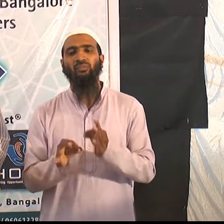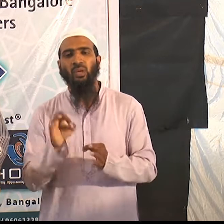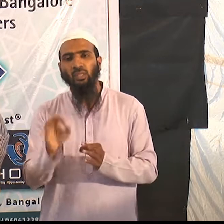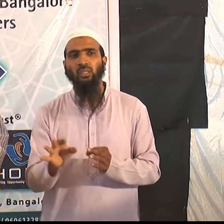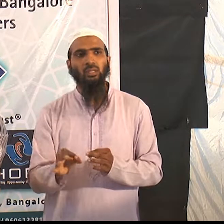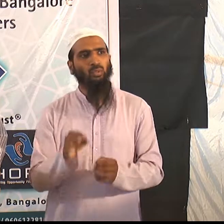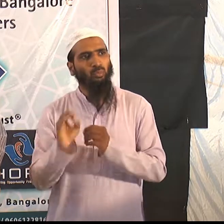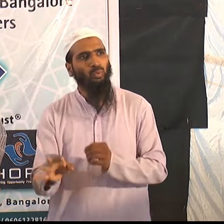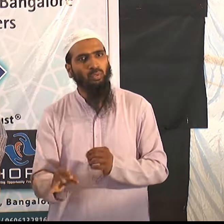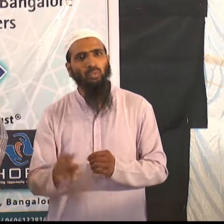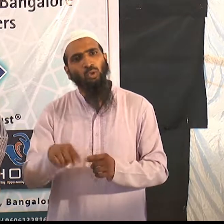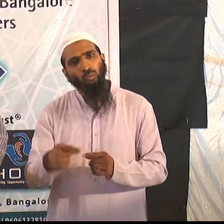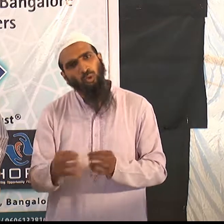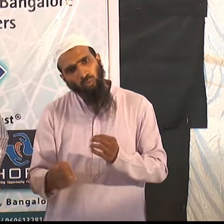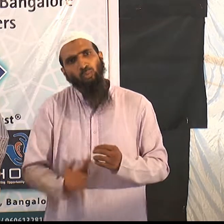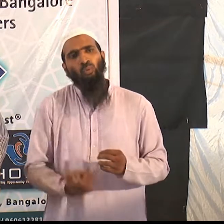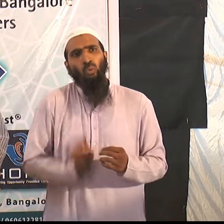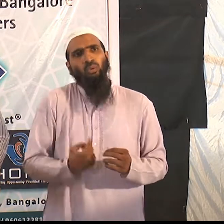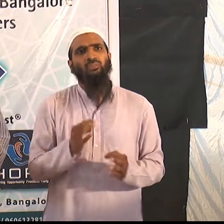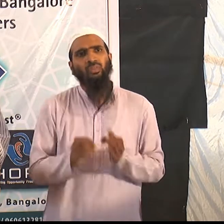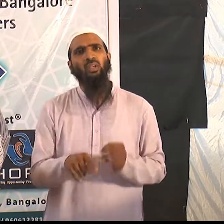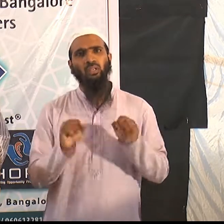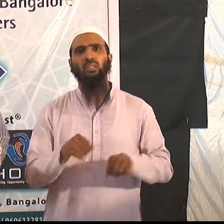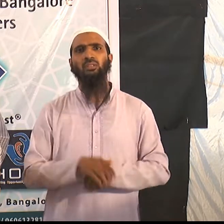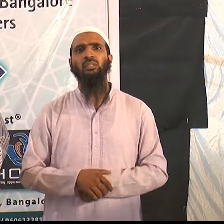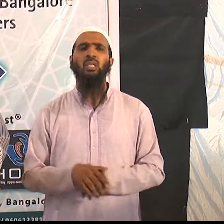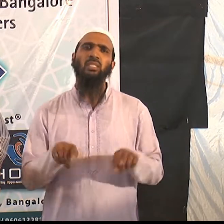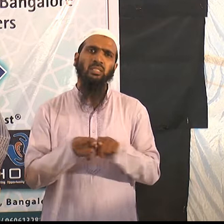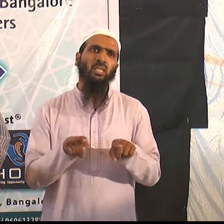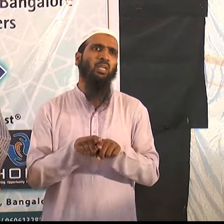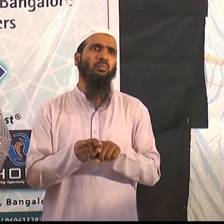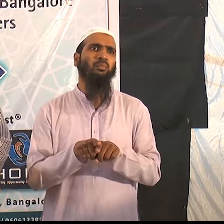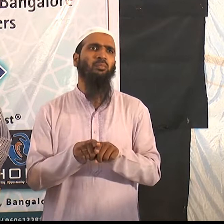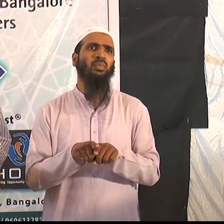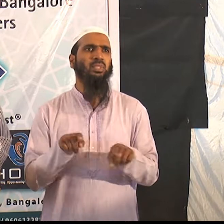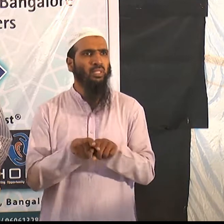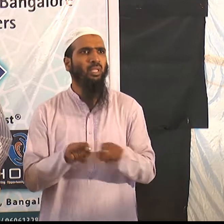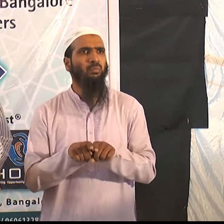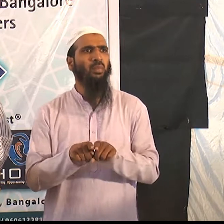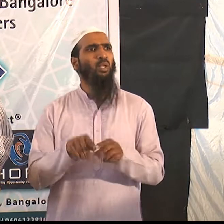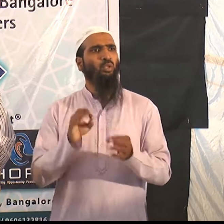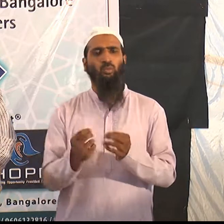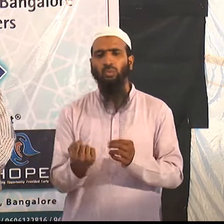So we have to get rid of this hate. This is very important for us.